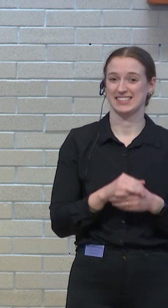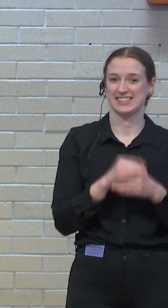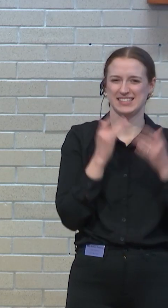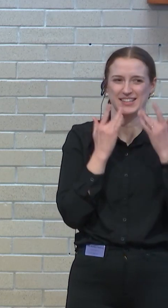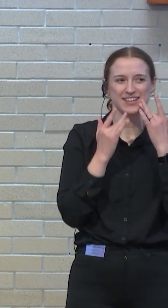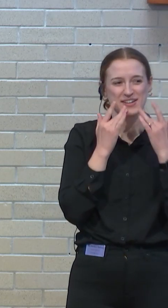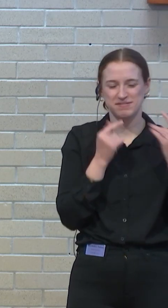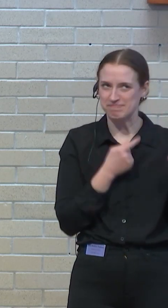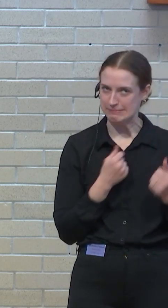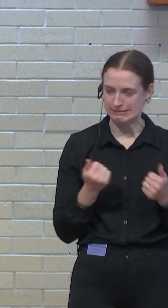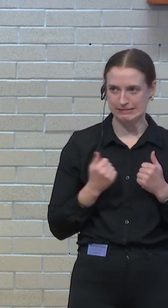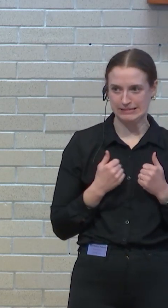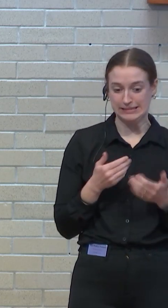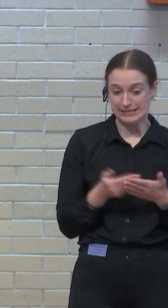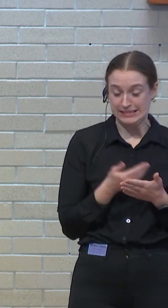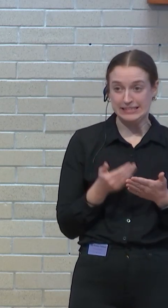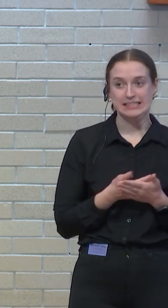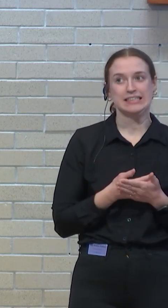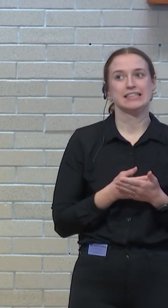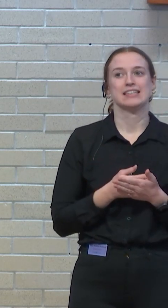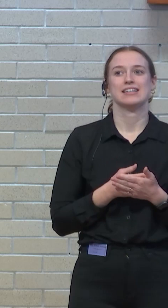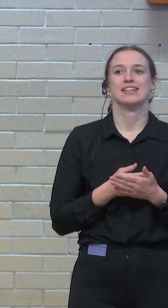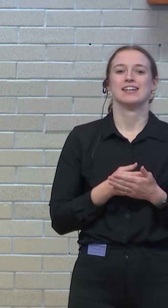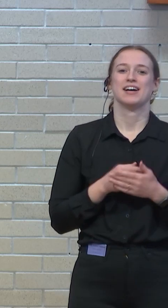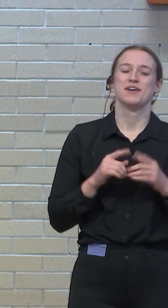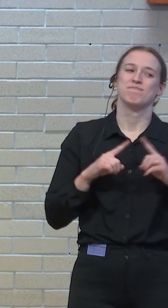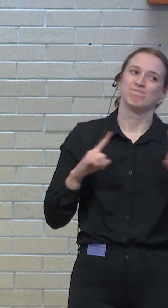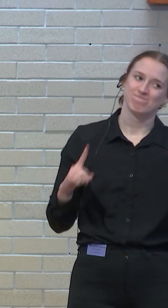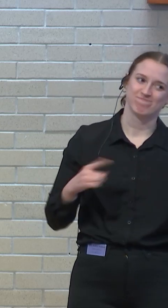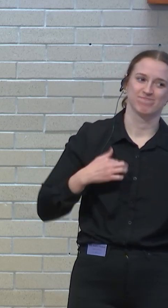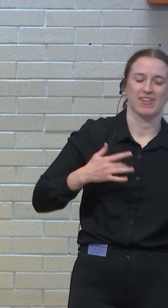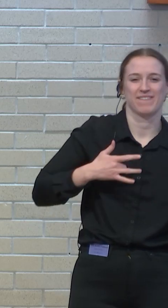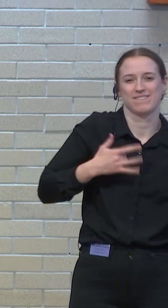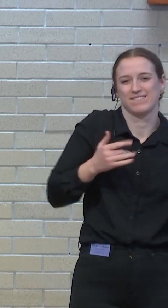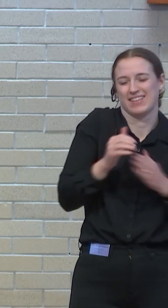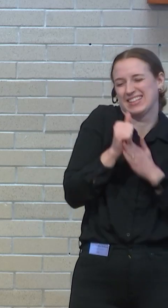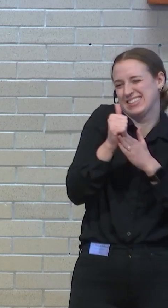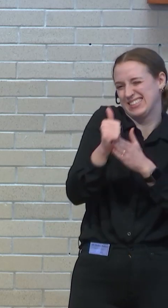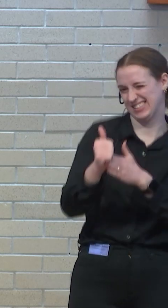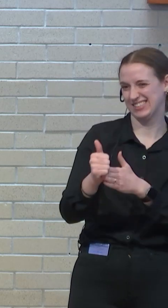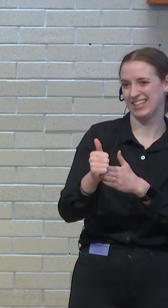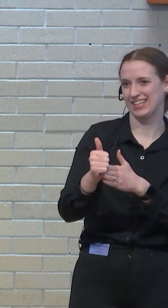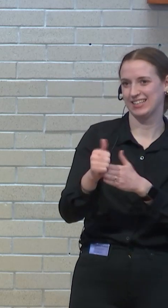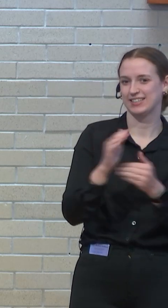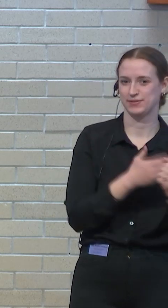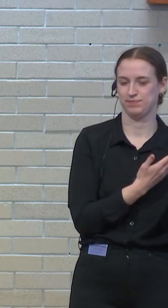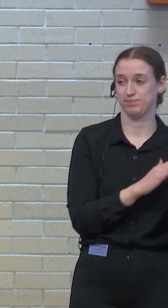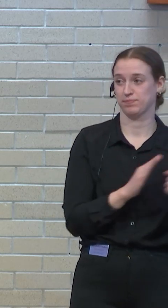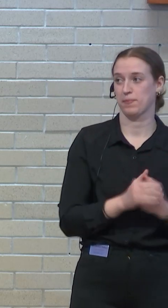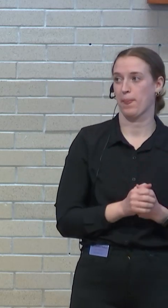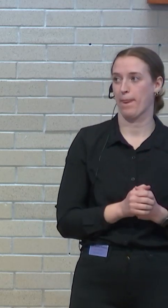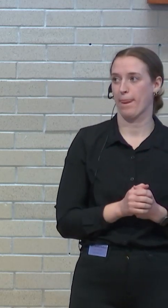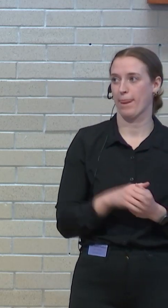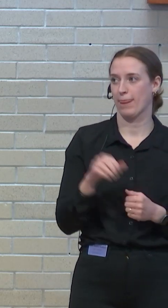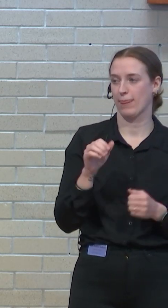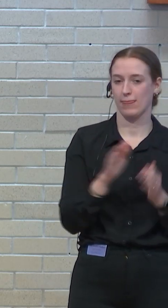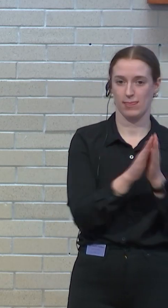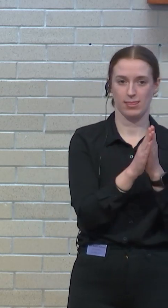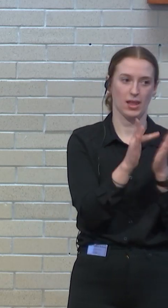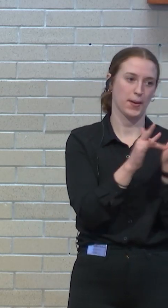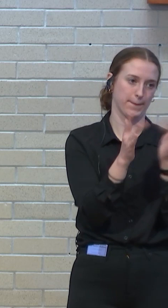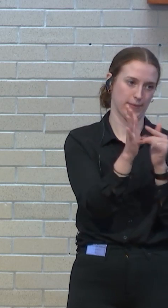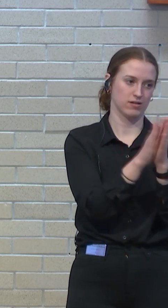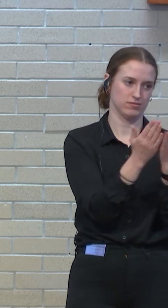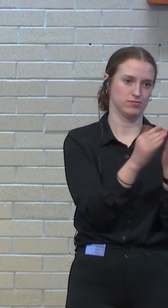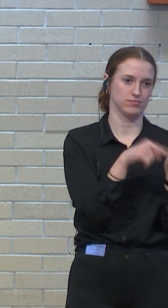new to me, but I felt super led to sing it to you all today. Scripture tells us that there's three things that will last forever. Does anyone know what